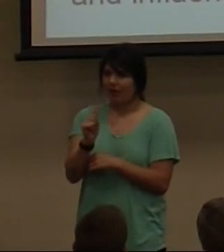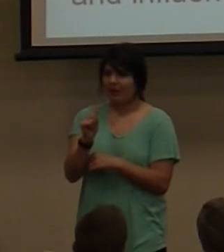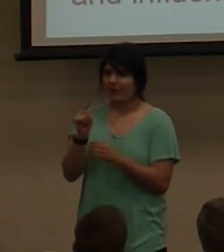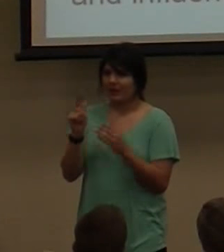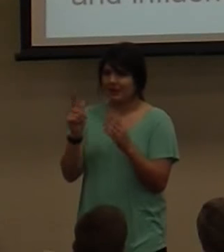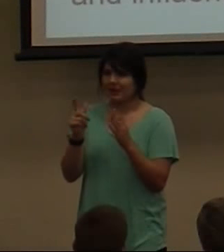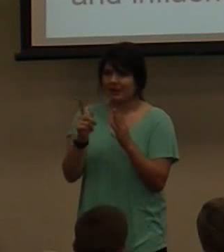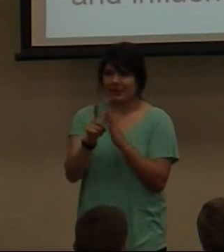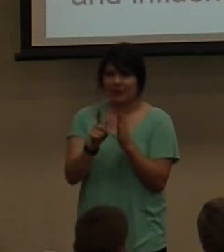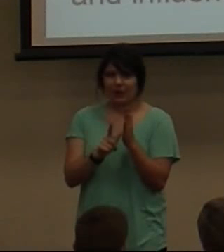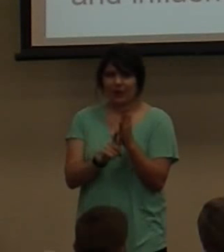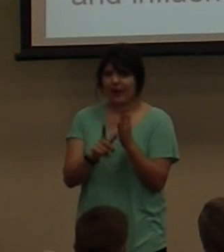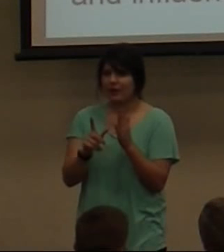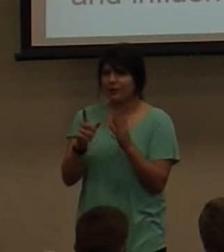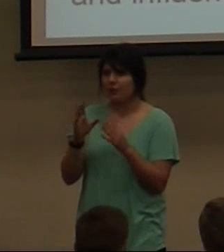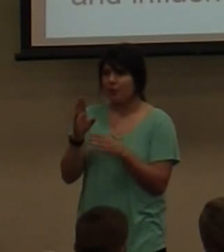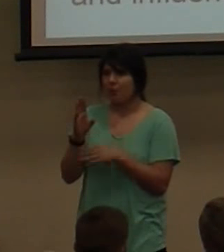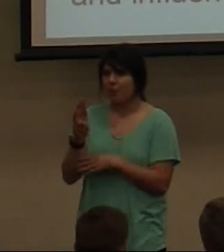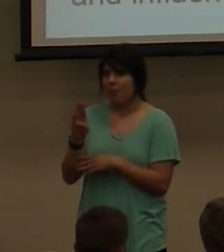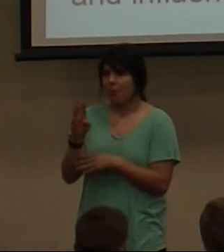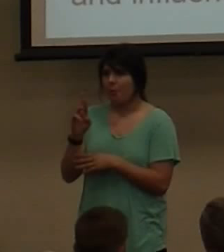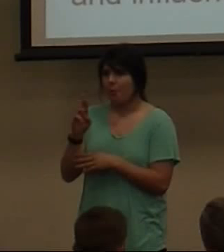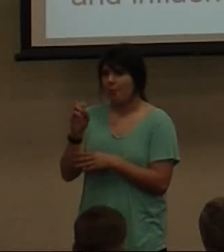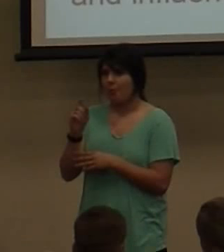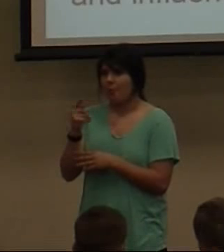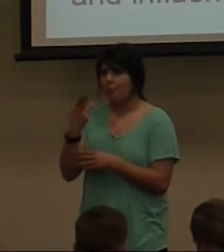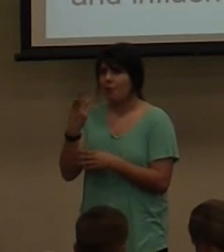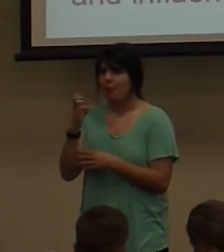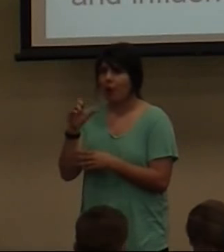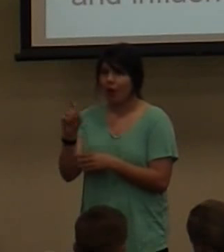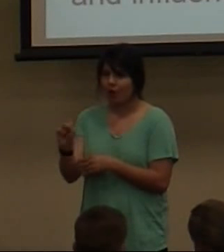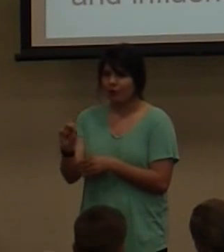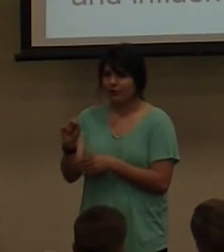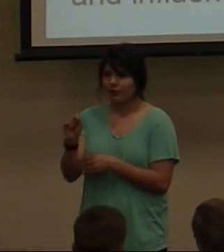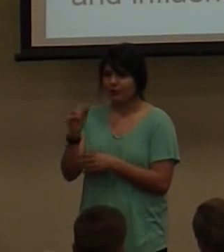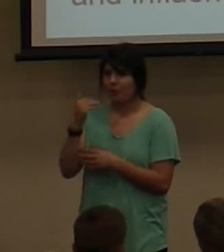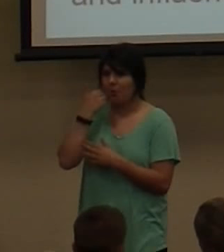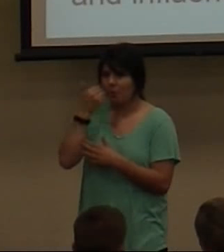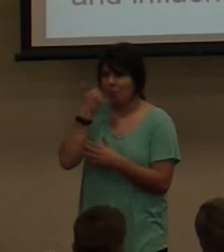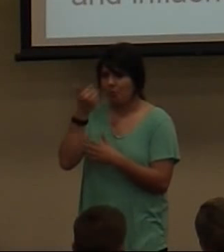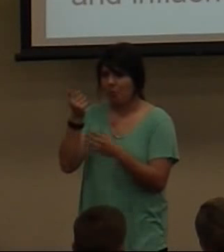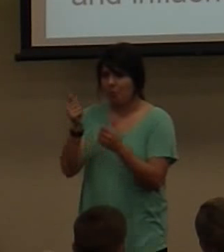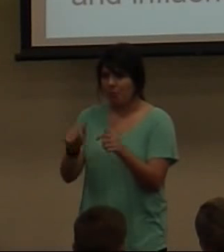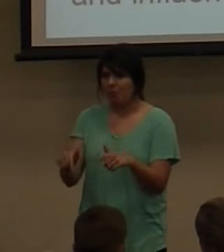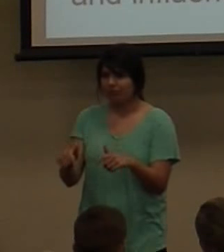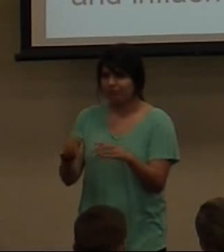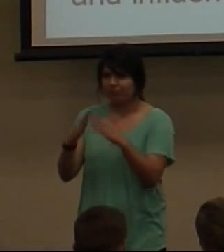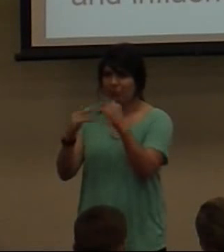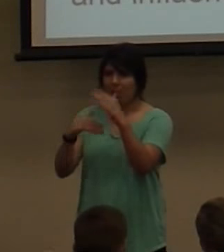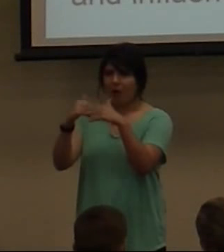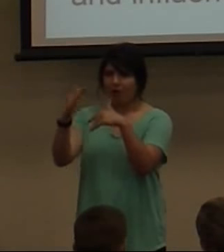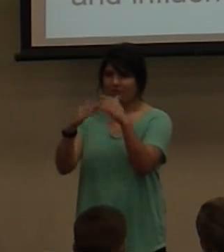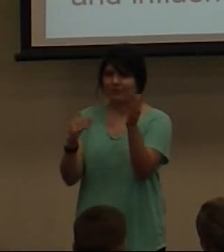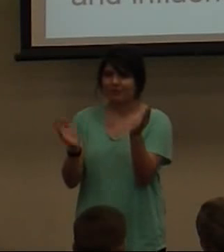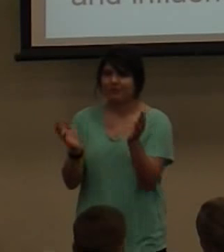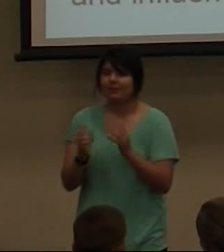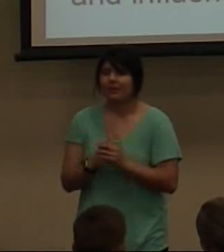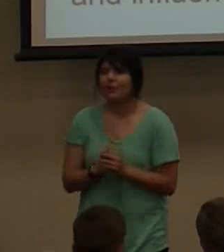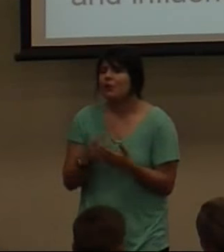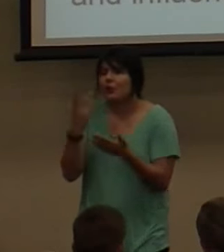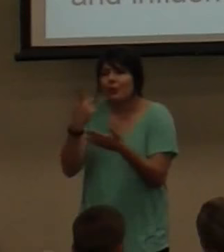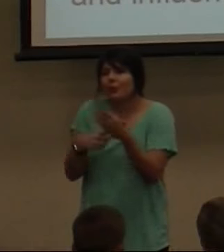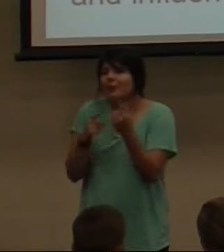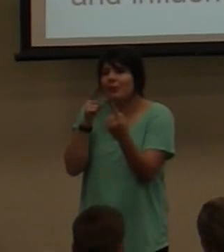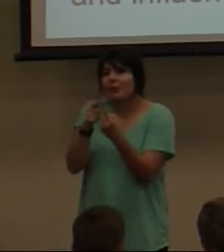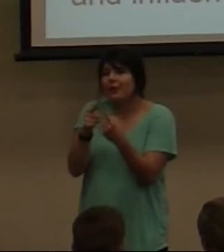Okay. And people said I should not bring my faith into the council. What's the point of being a